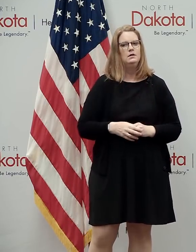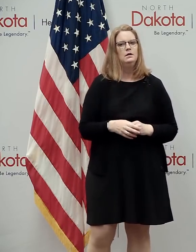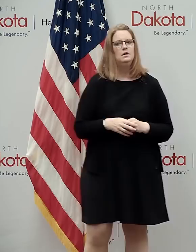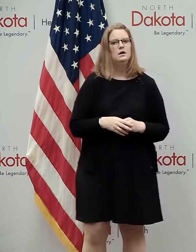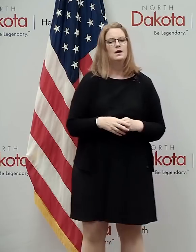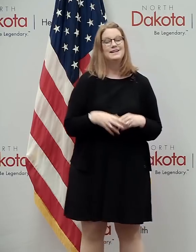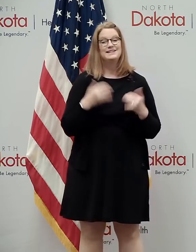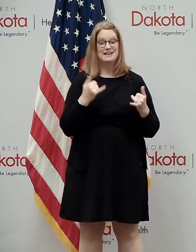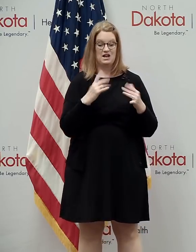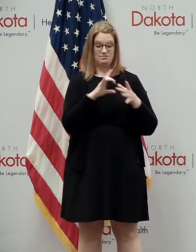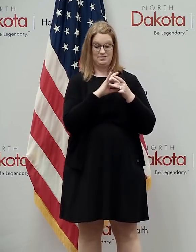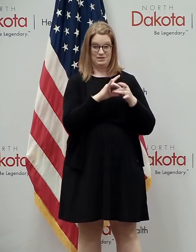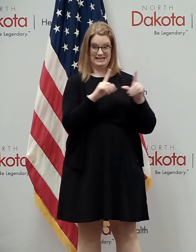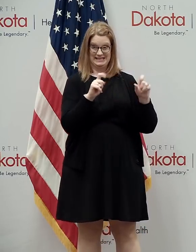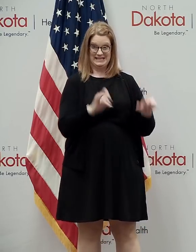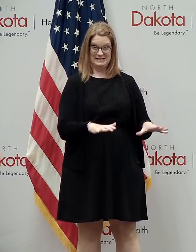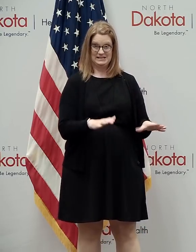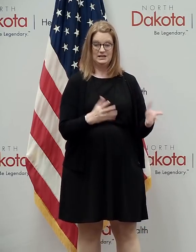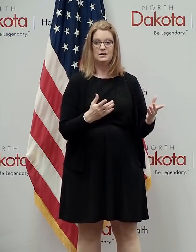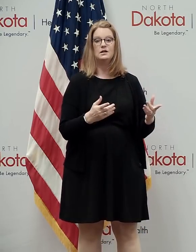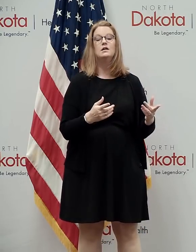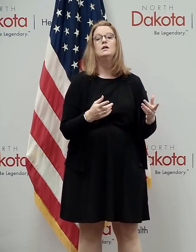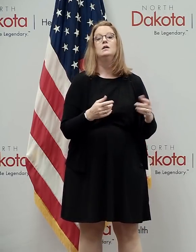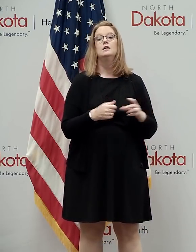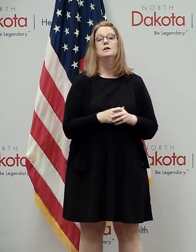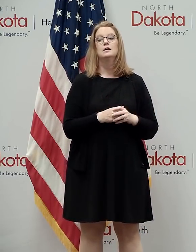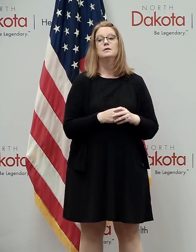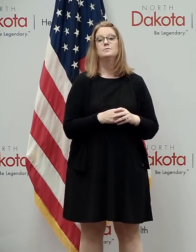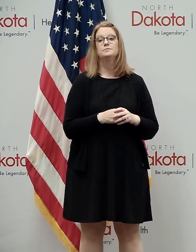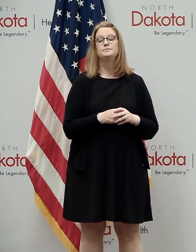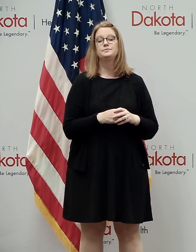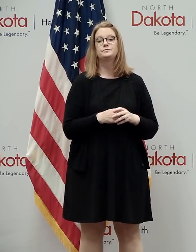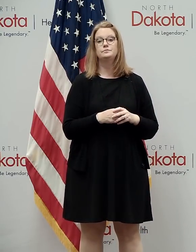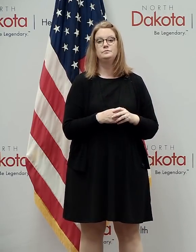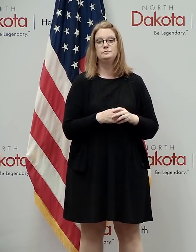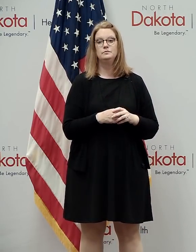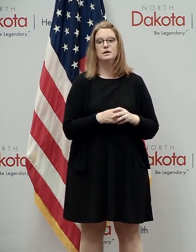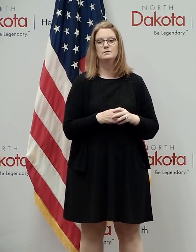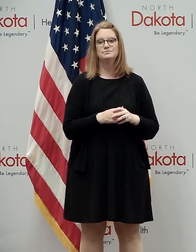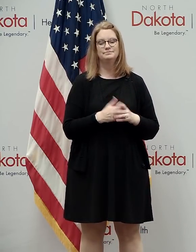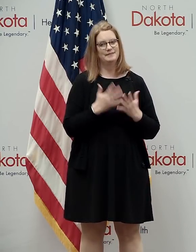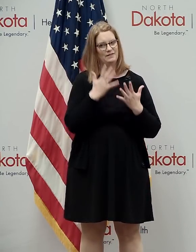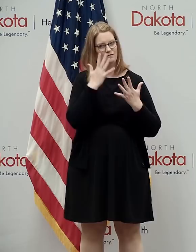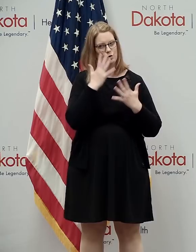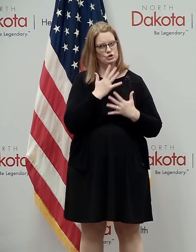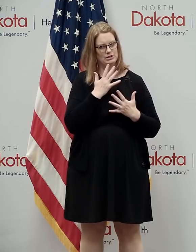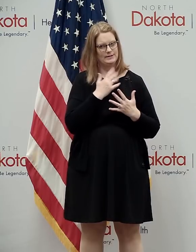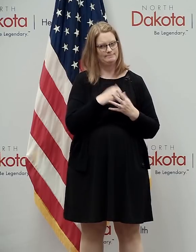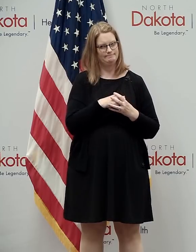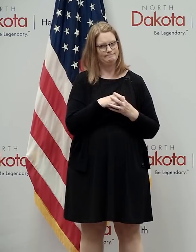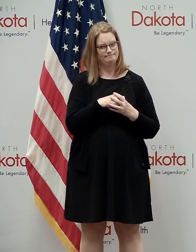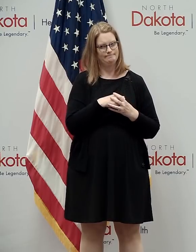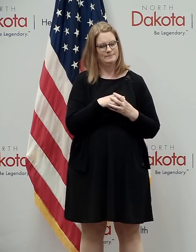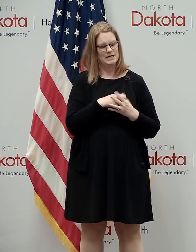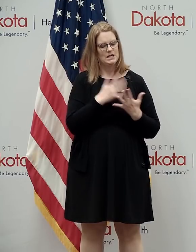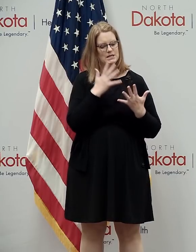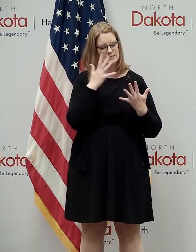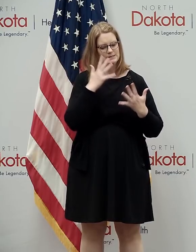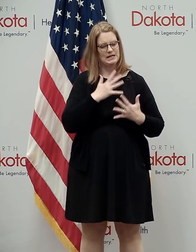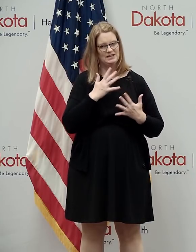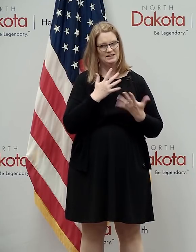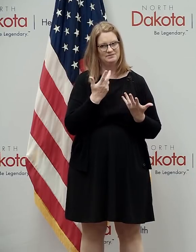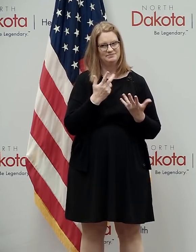section on testing, I do want to also say too that we unfortunately are still hearing reports